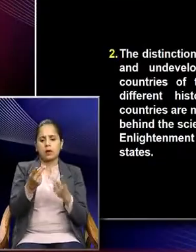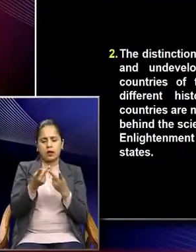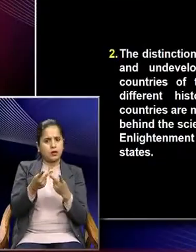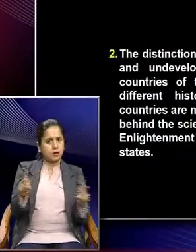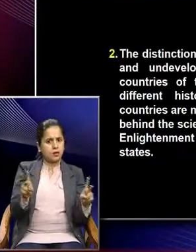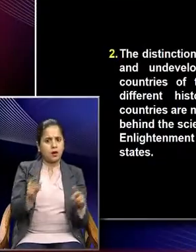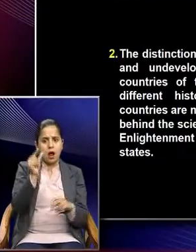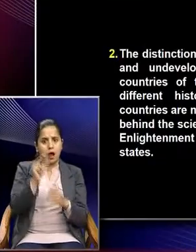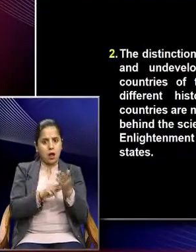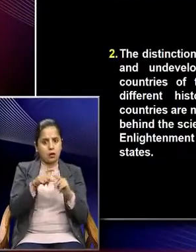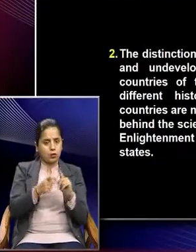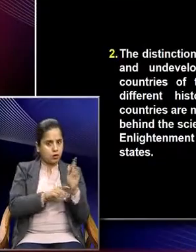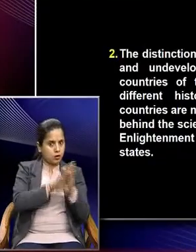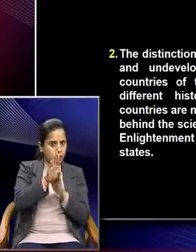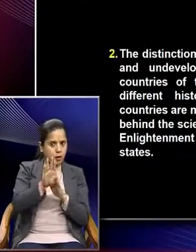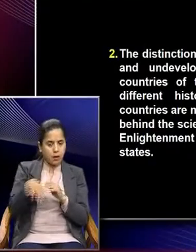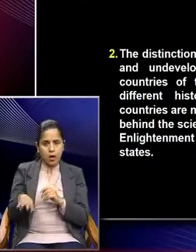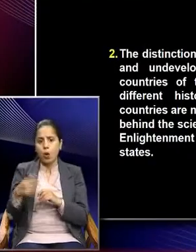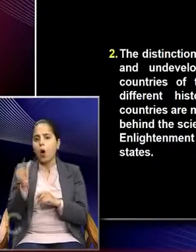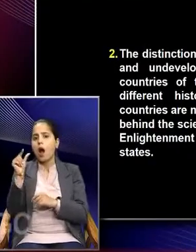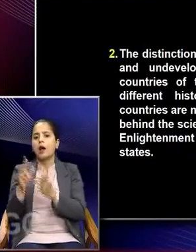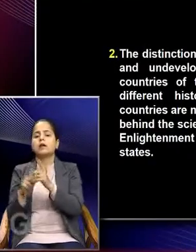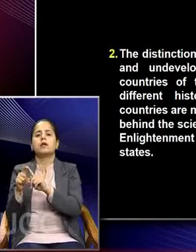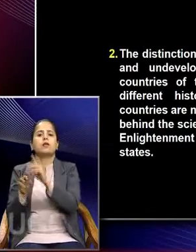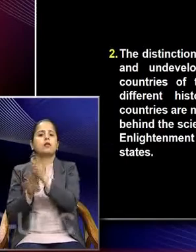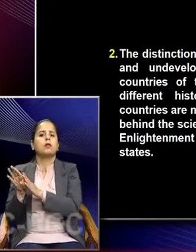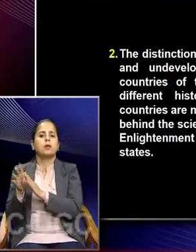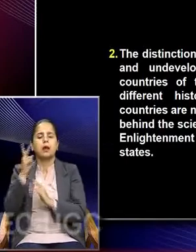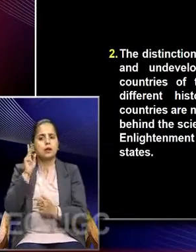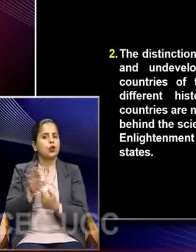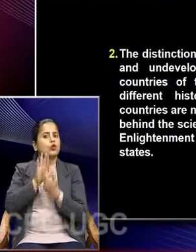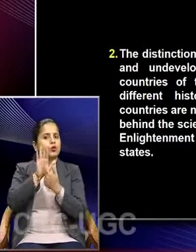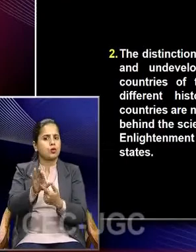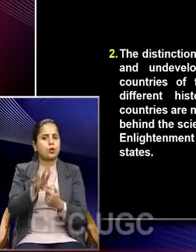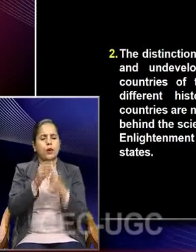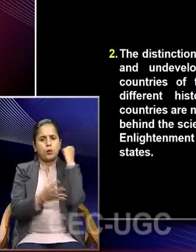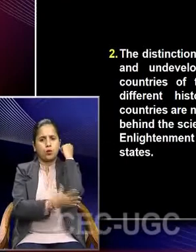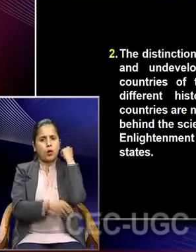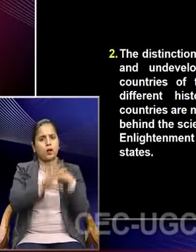between underdevelopment and underdevelopment. It places the poorer